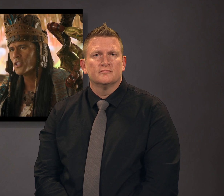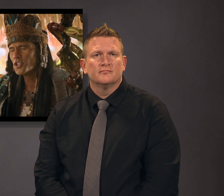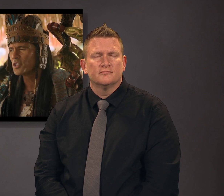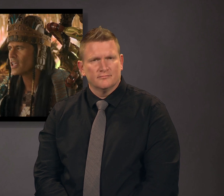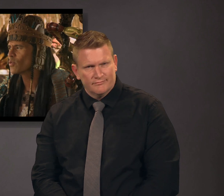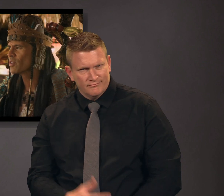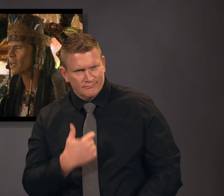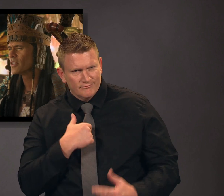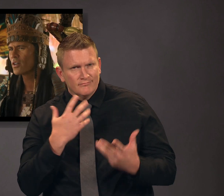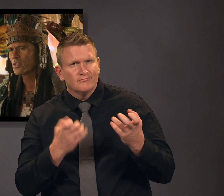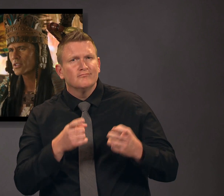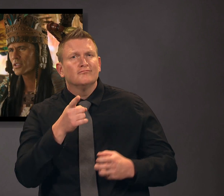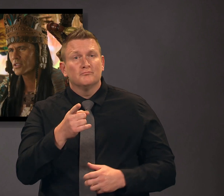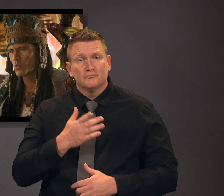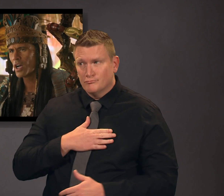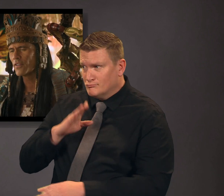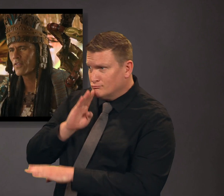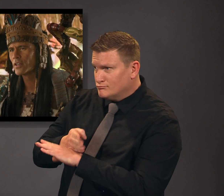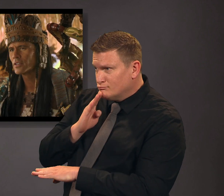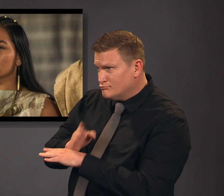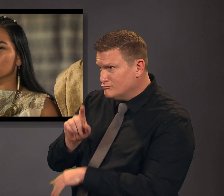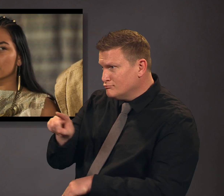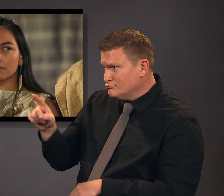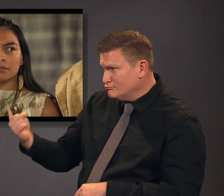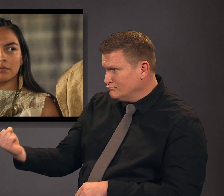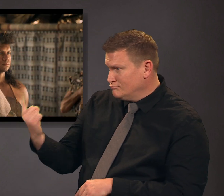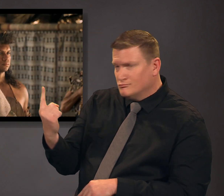I would that you should take one of my daughters to wife.